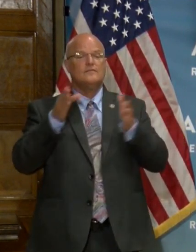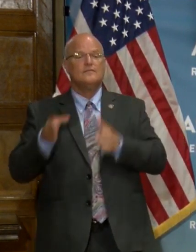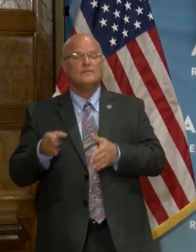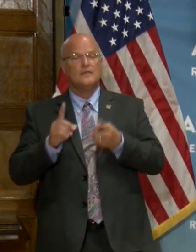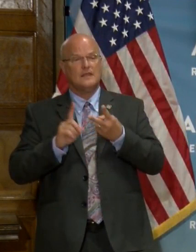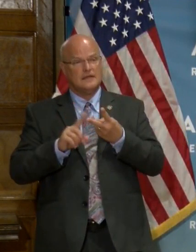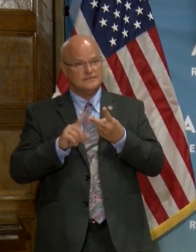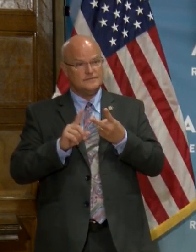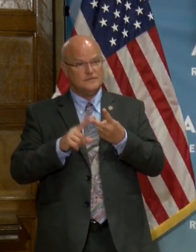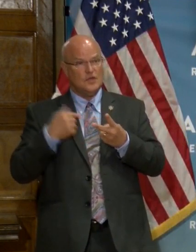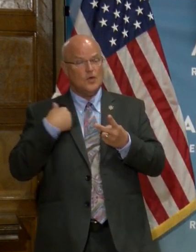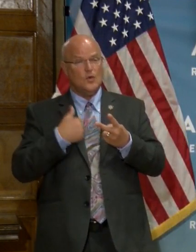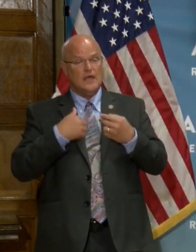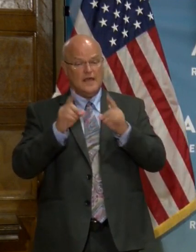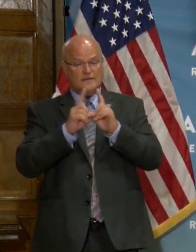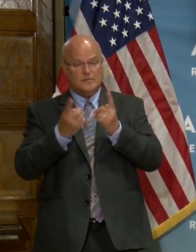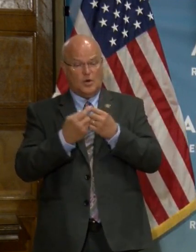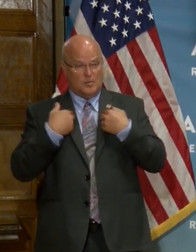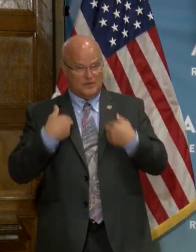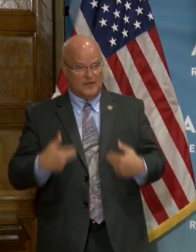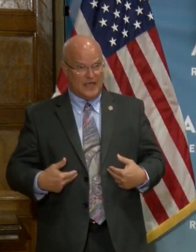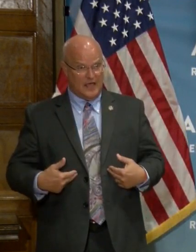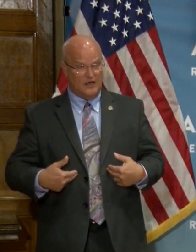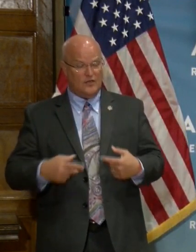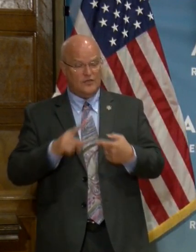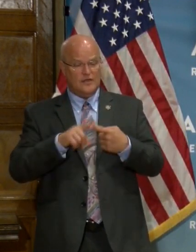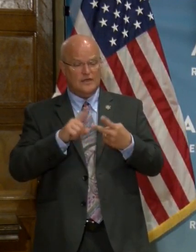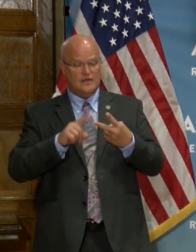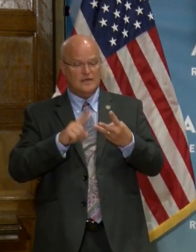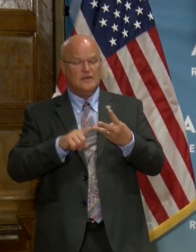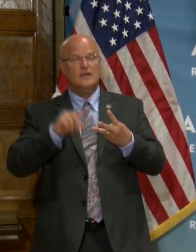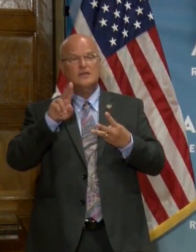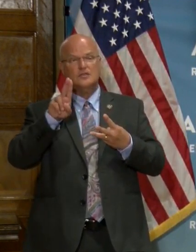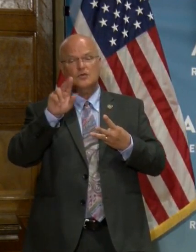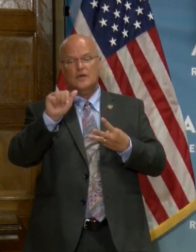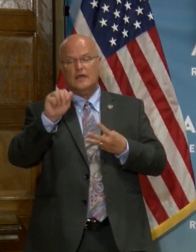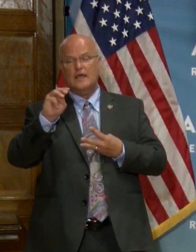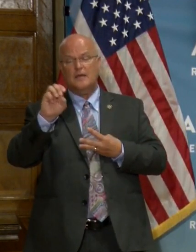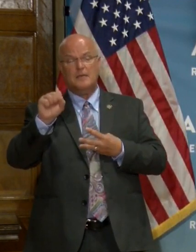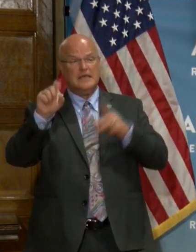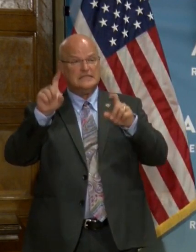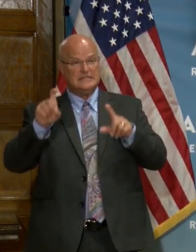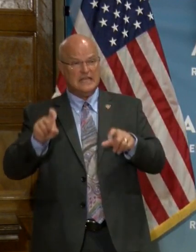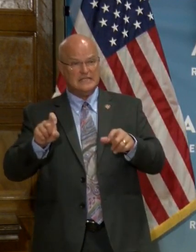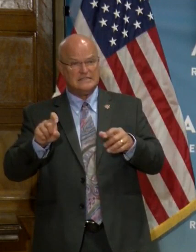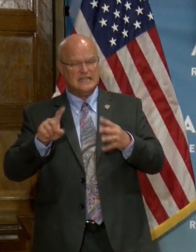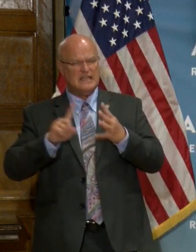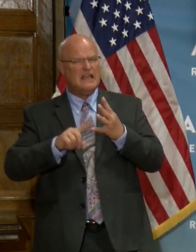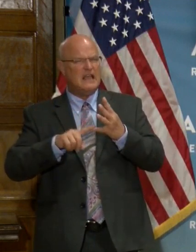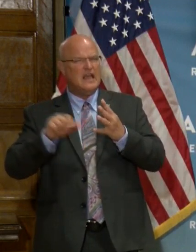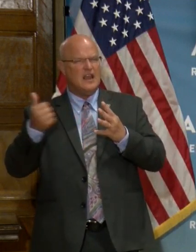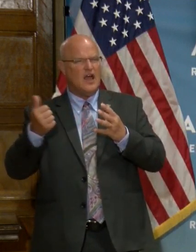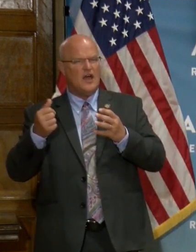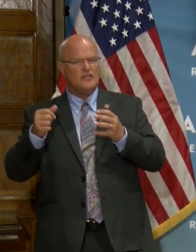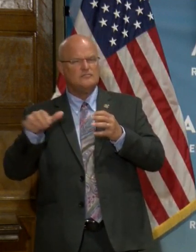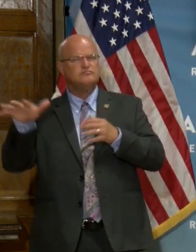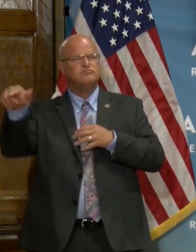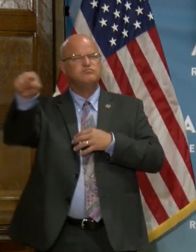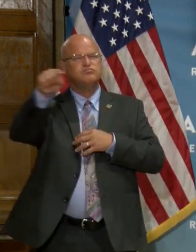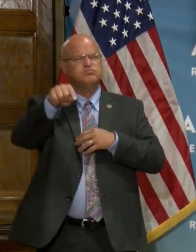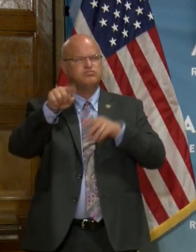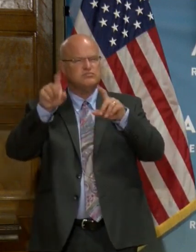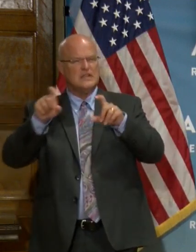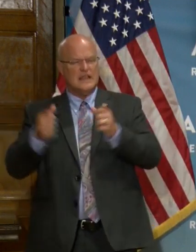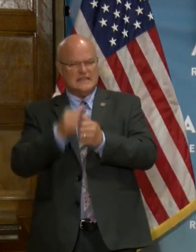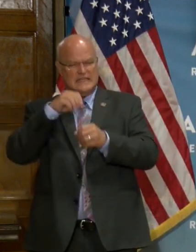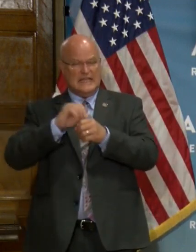secondly, we have our Department of Health, we have our UAMS testing, we have other efforts that are out there. That's